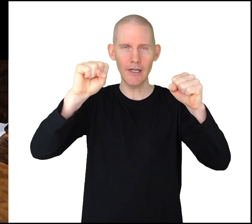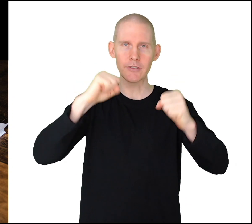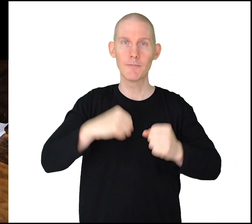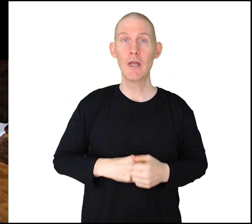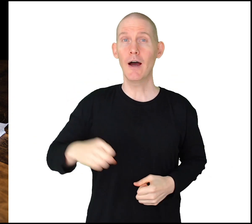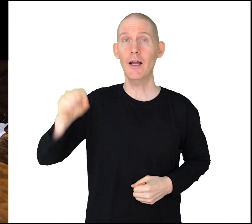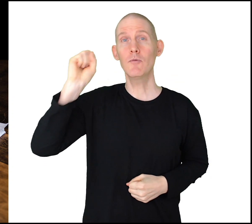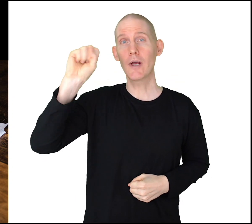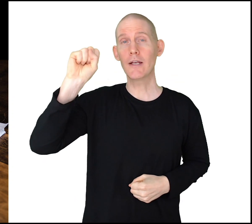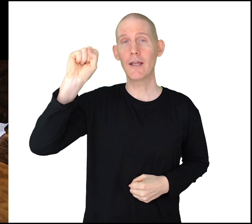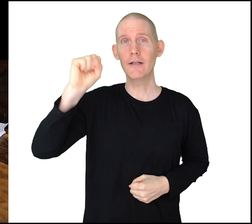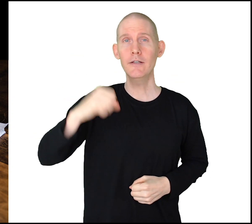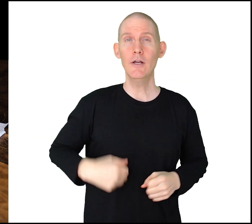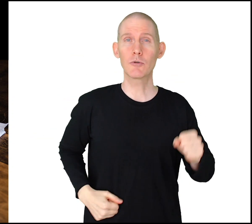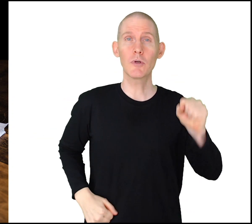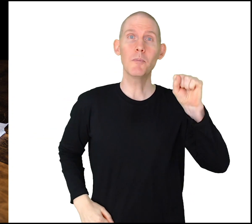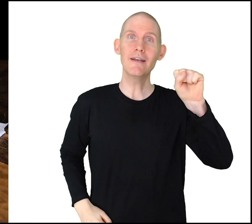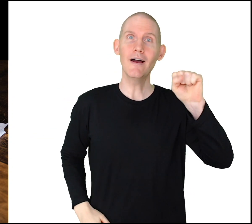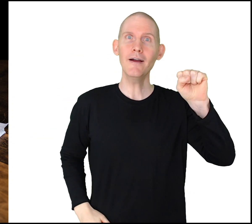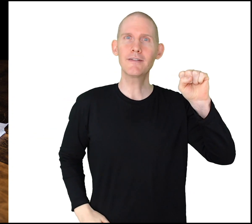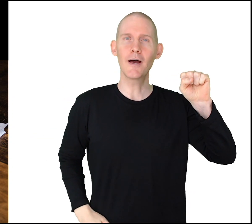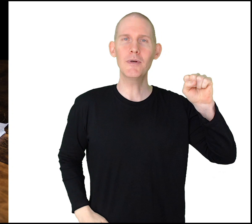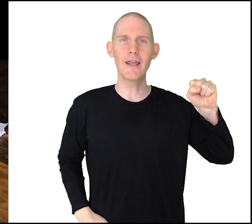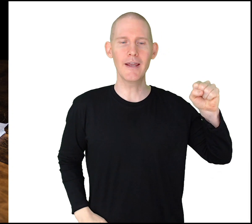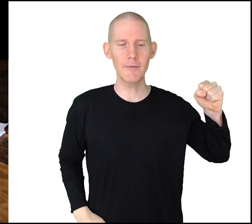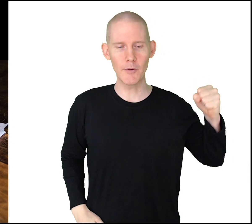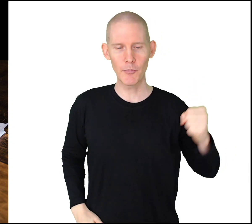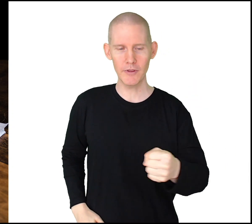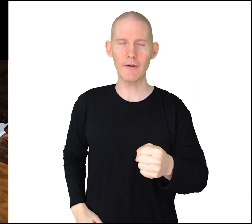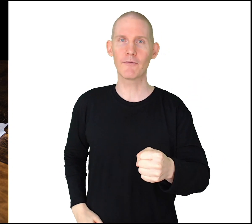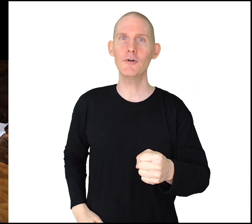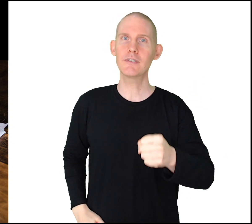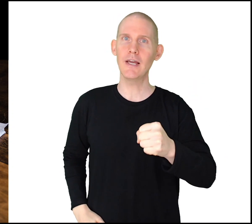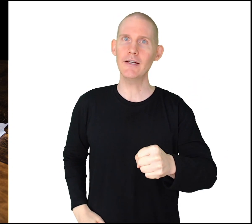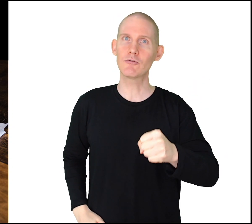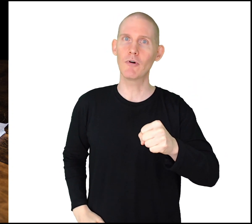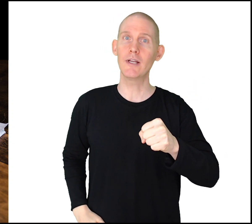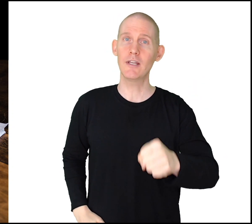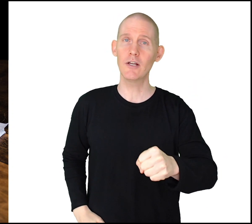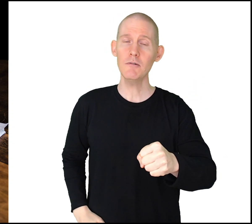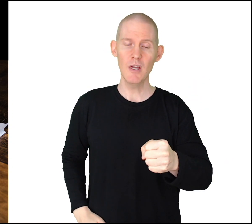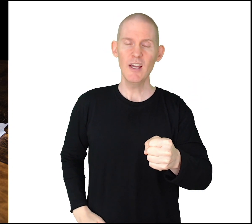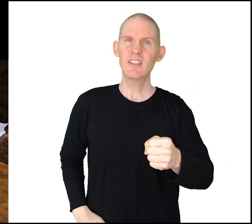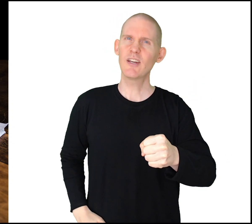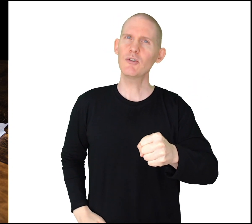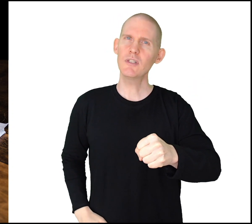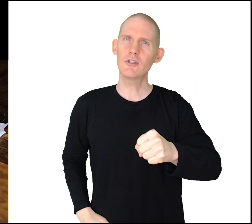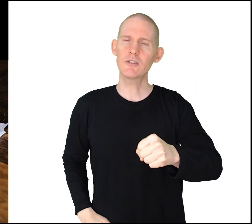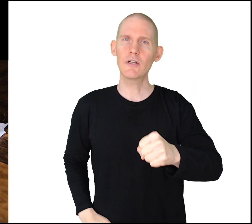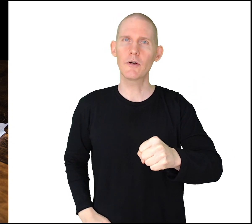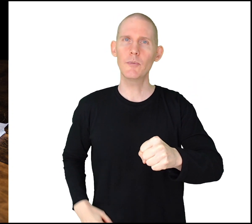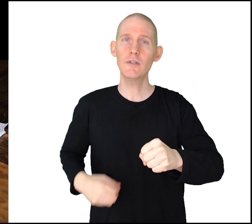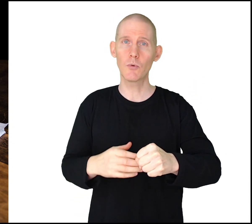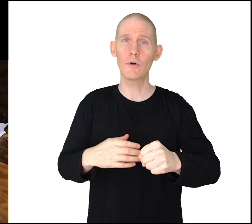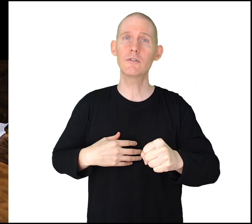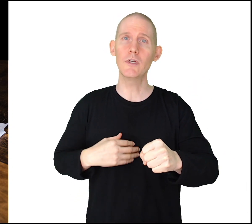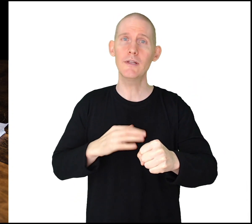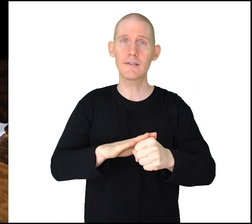Yes, I'm right-handed. So with my non-dominant hand, I'm going to put that first S right here, tilted just a little bit towards me,